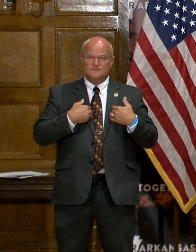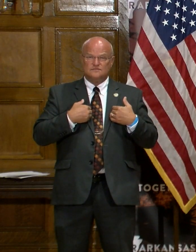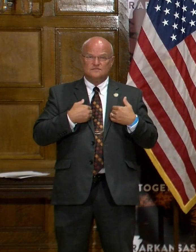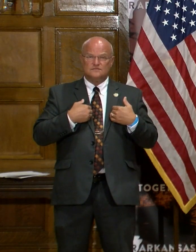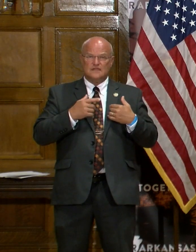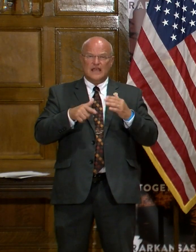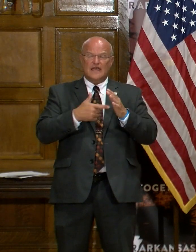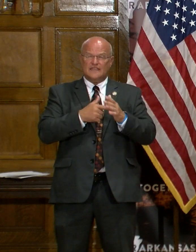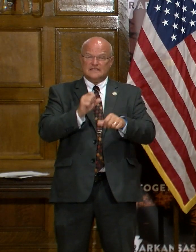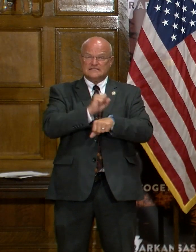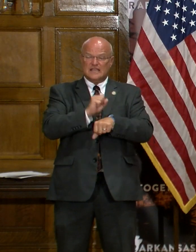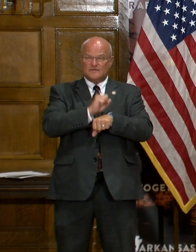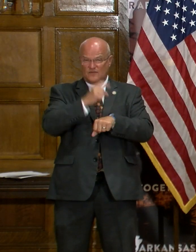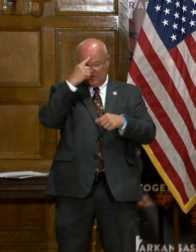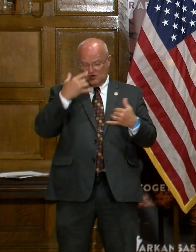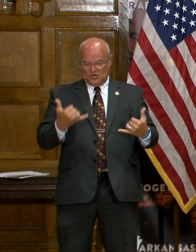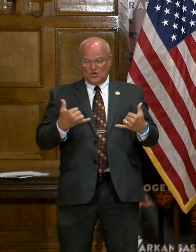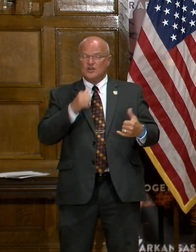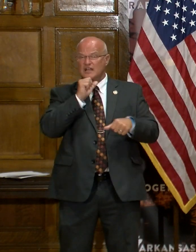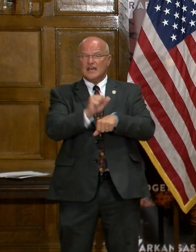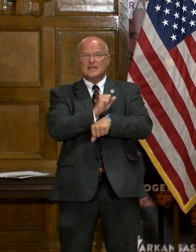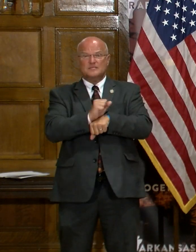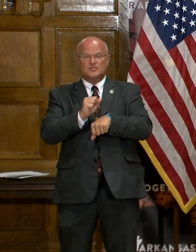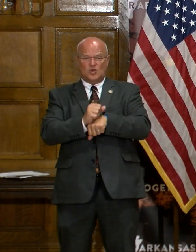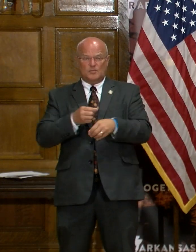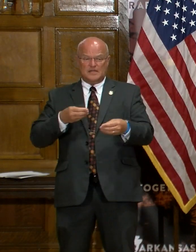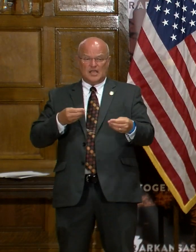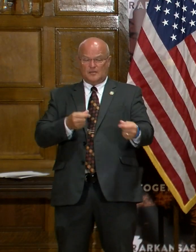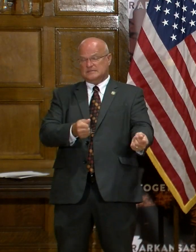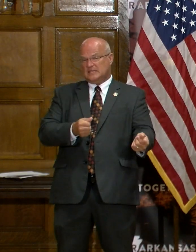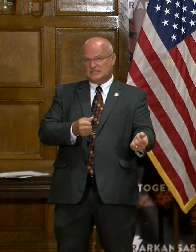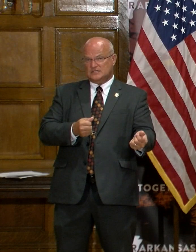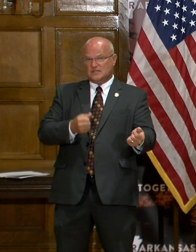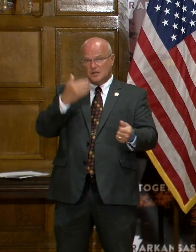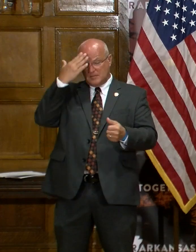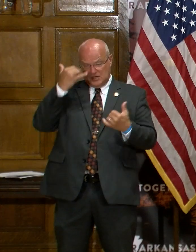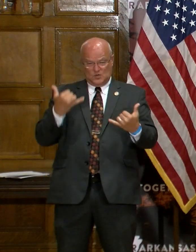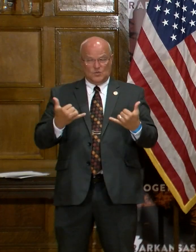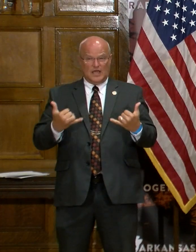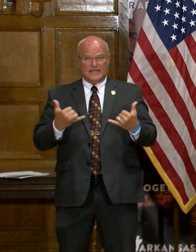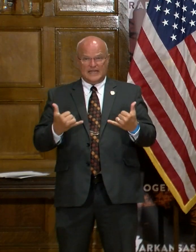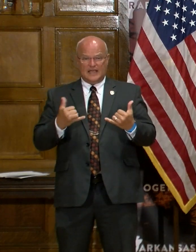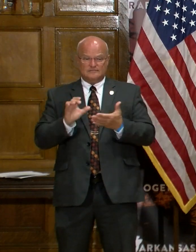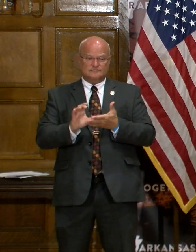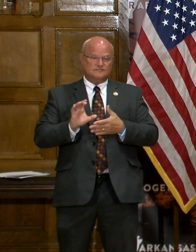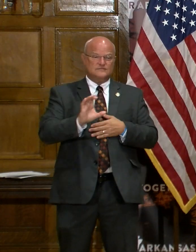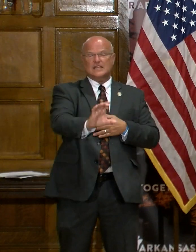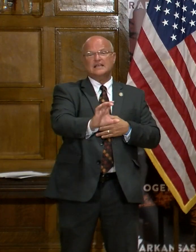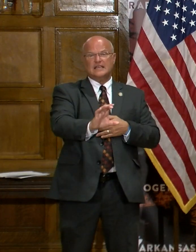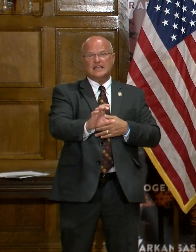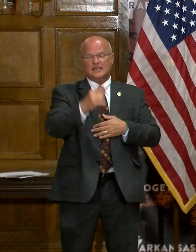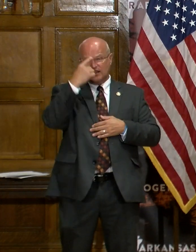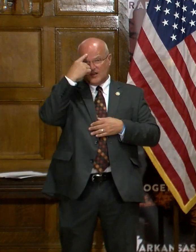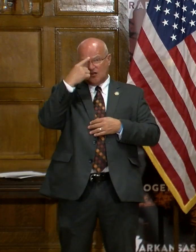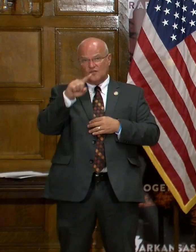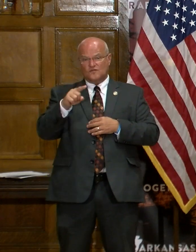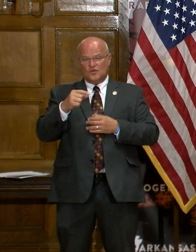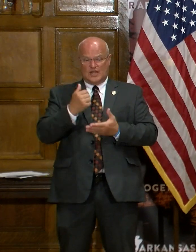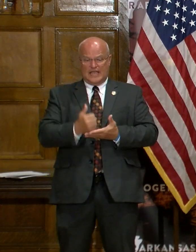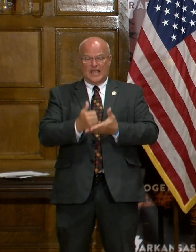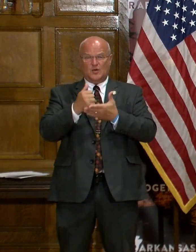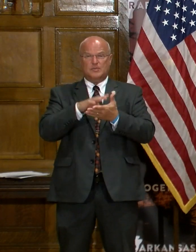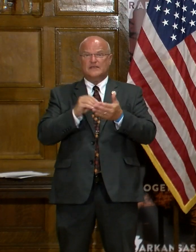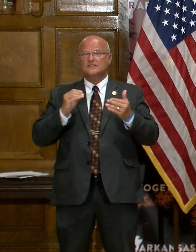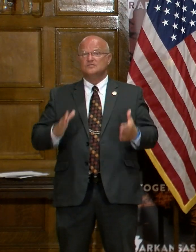toward this effort for current unemployment compensation, because right now it's allocated to helping